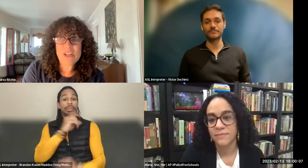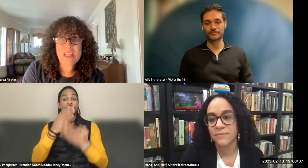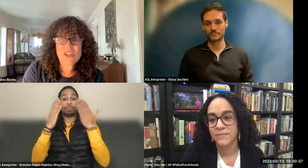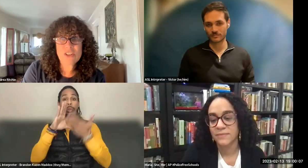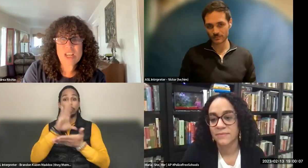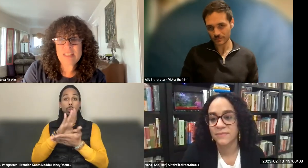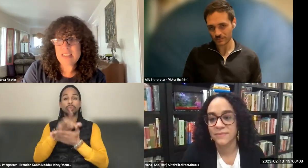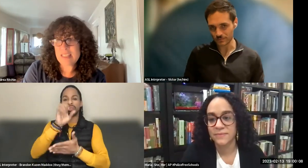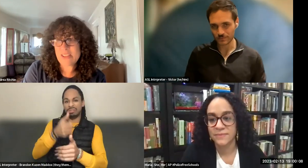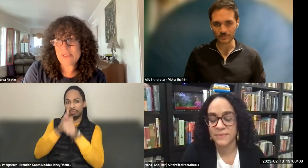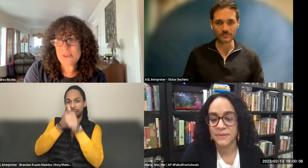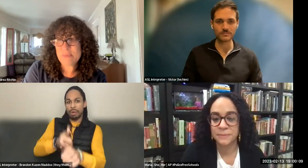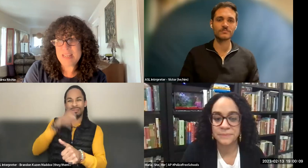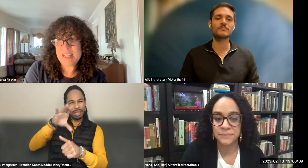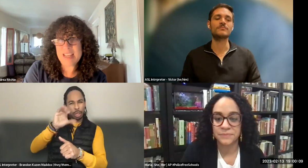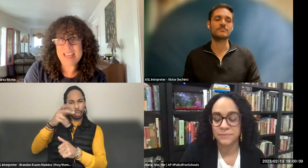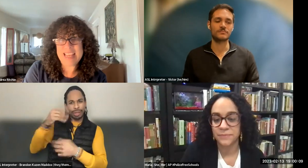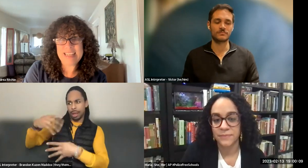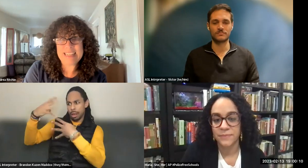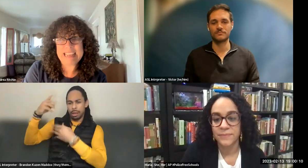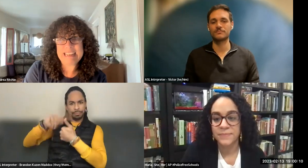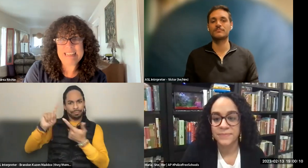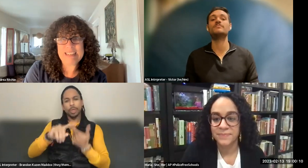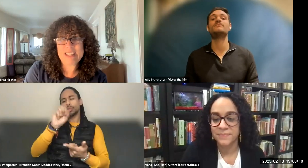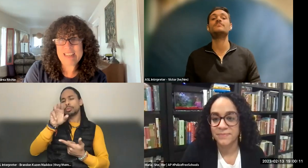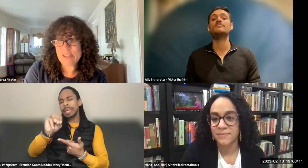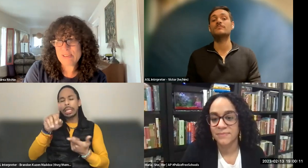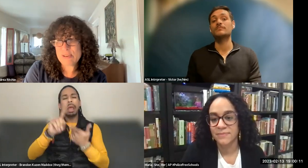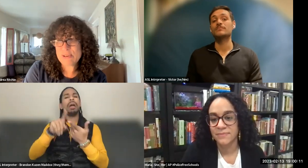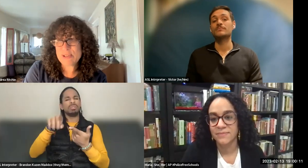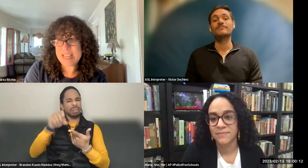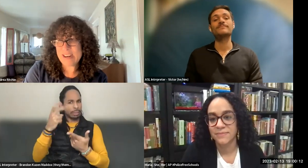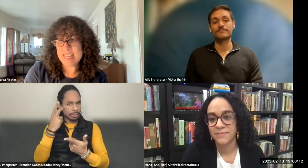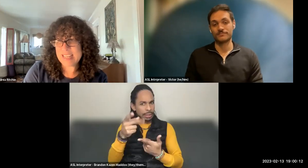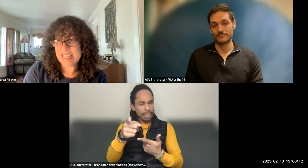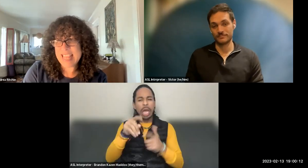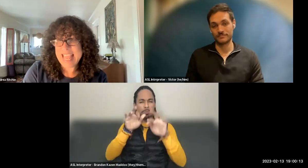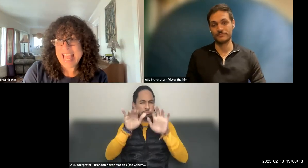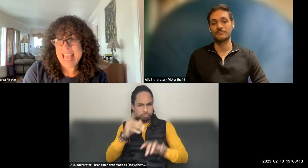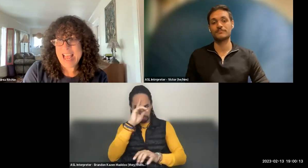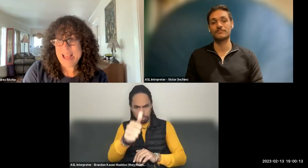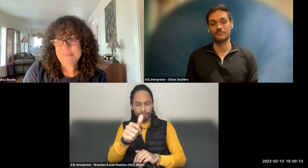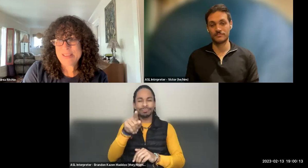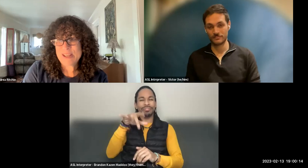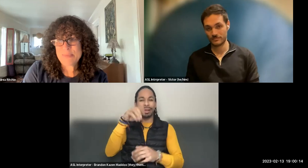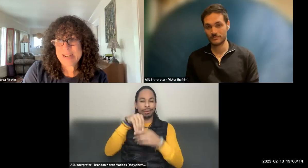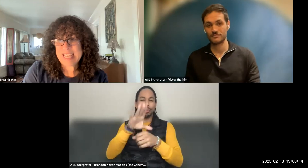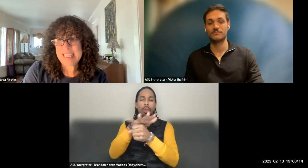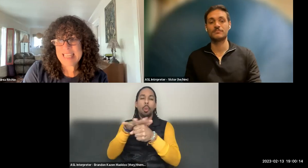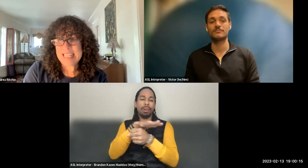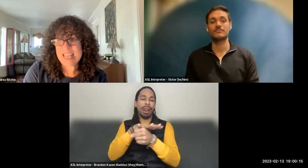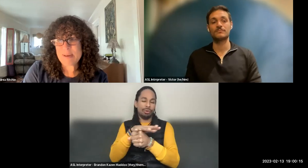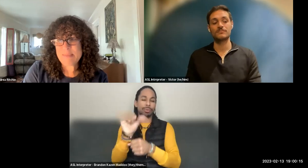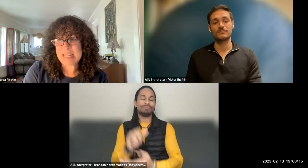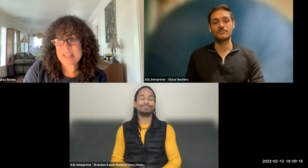Alliance for Educational Justice on social media, and get in your local area. Gonna